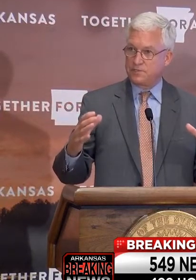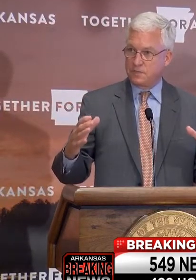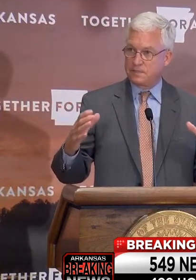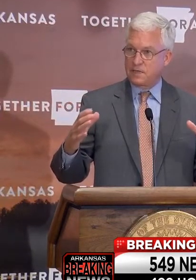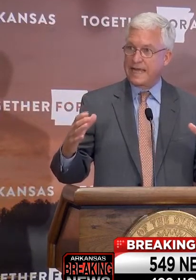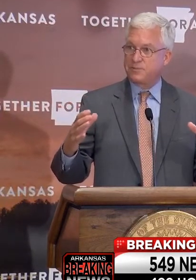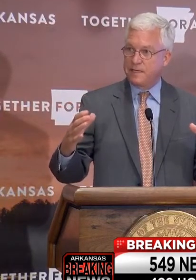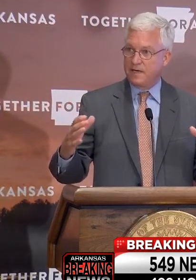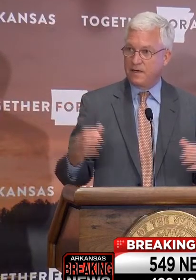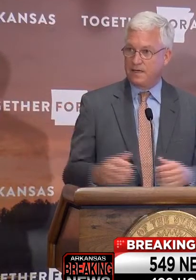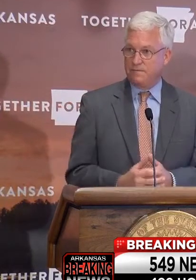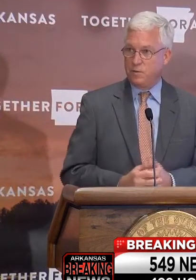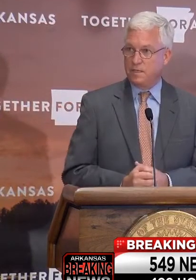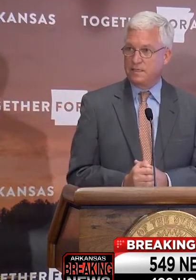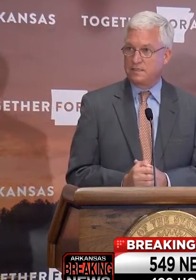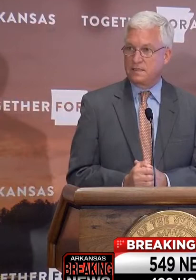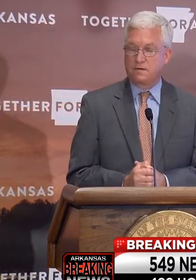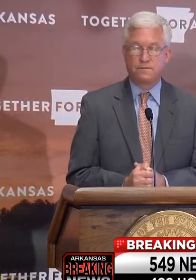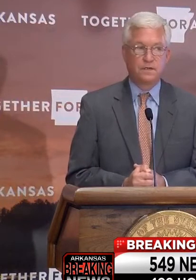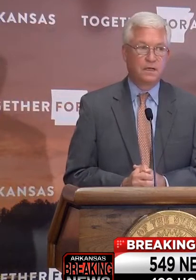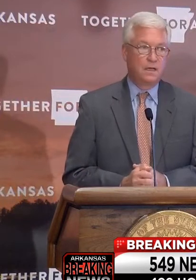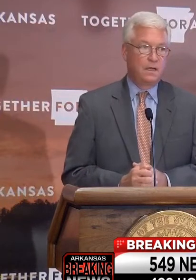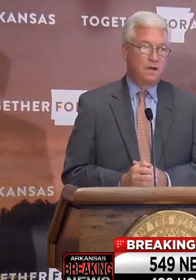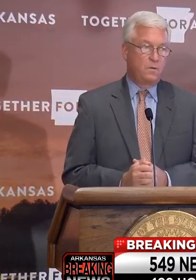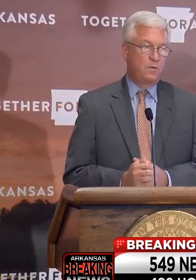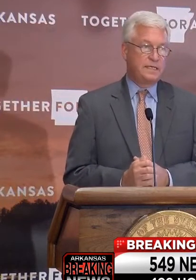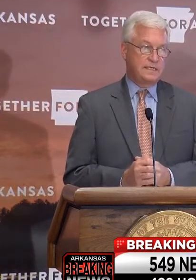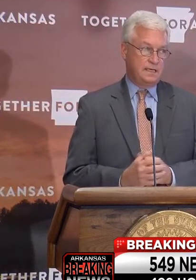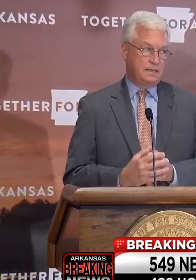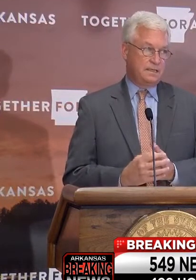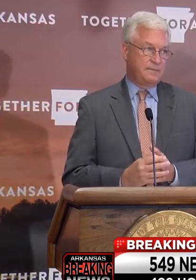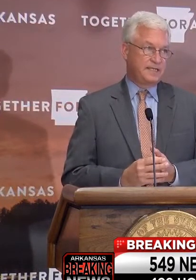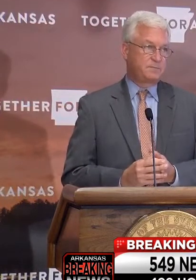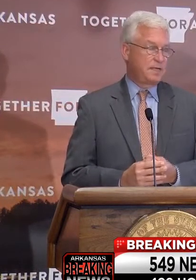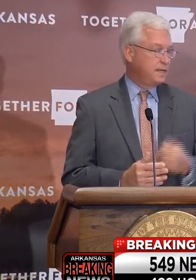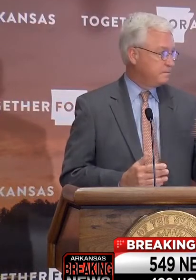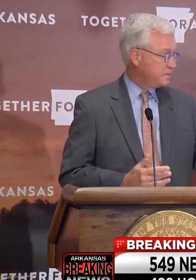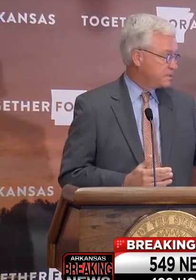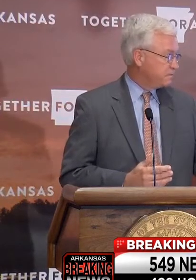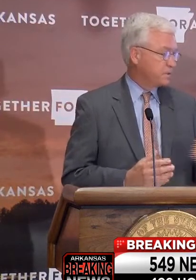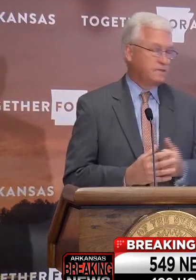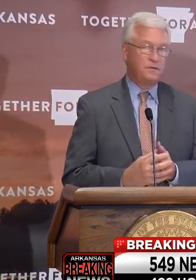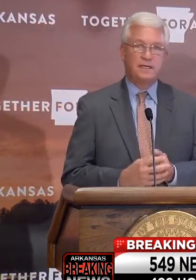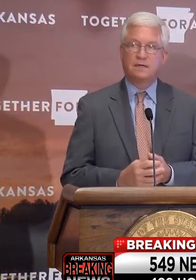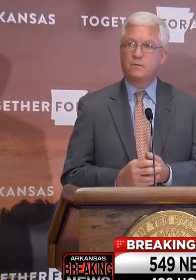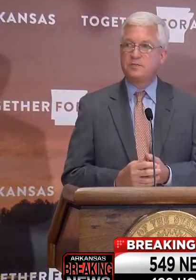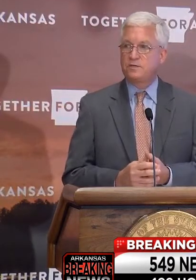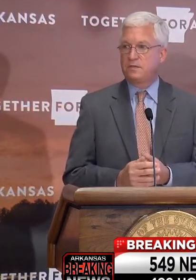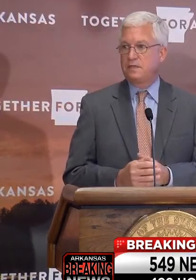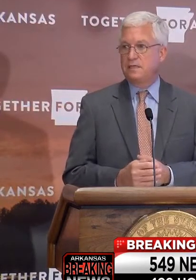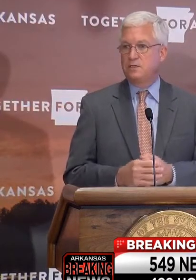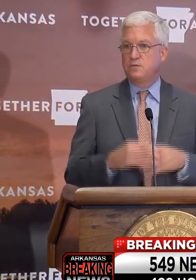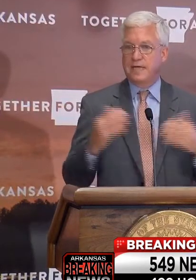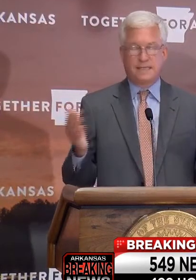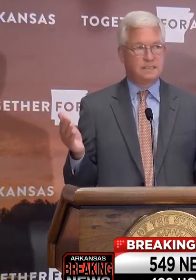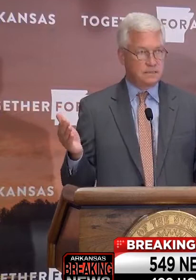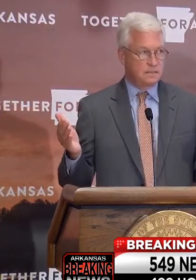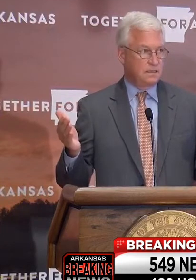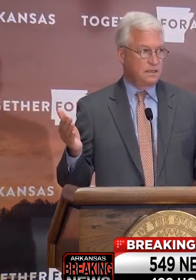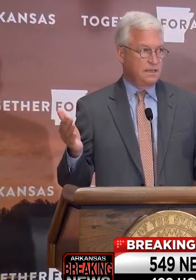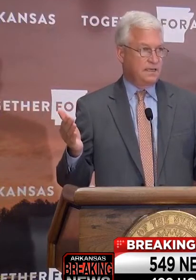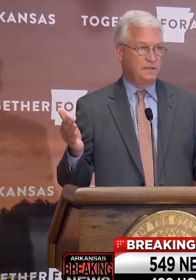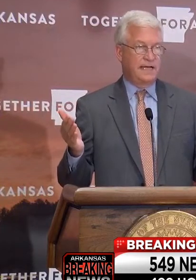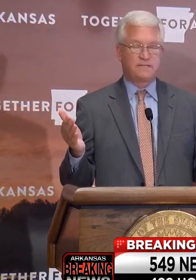school district's catchment area, if you will, itself. What we did, and let me explain what's in front of you here, we took the new